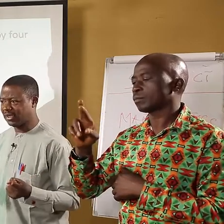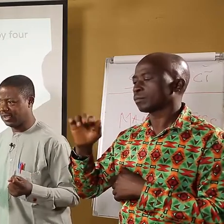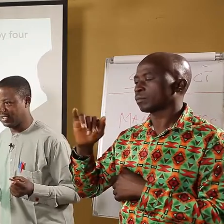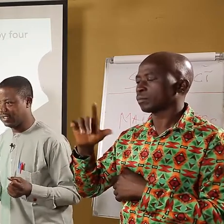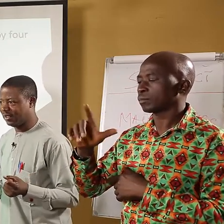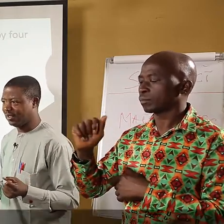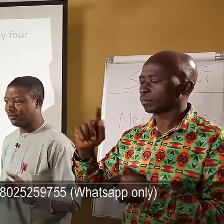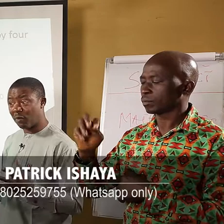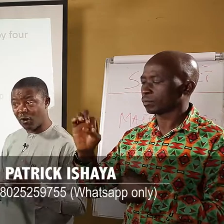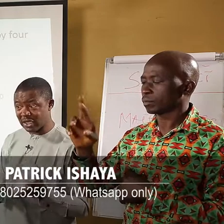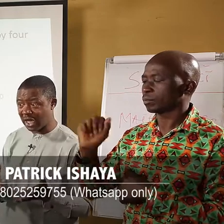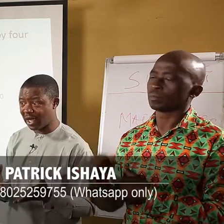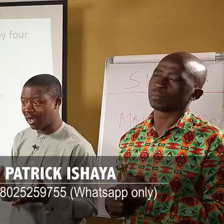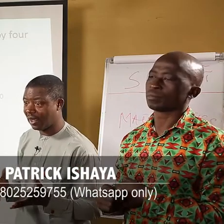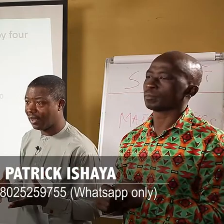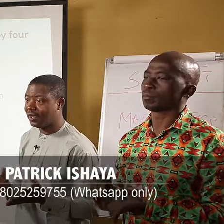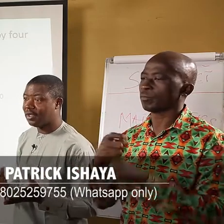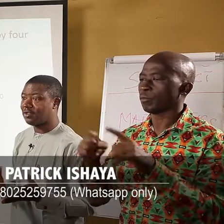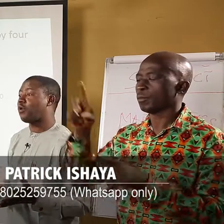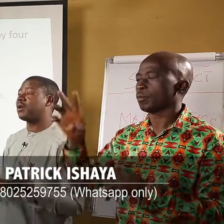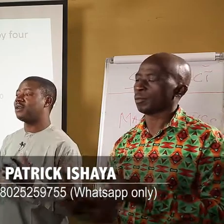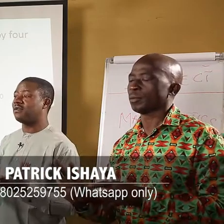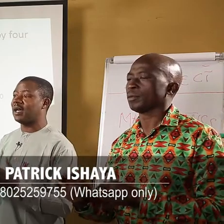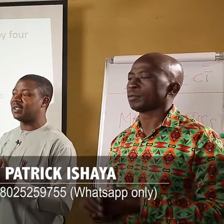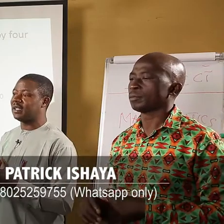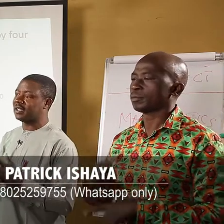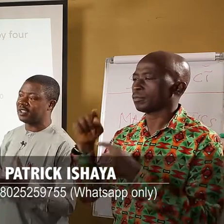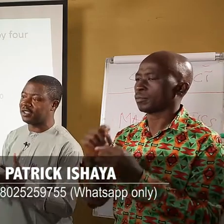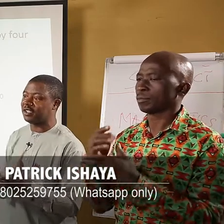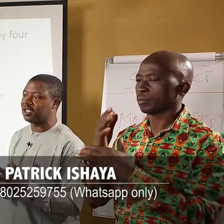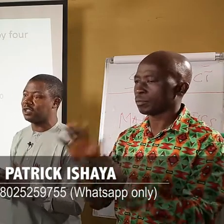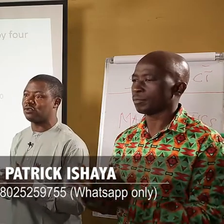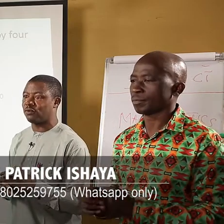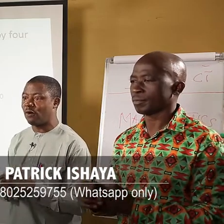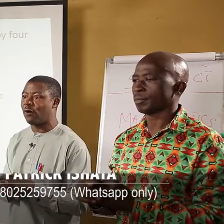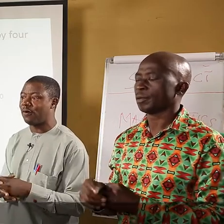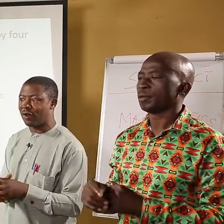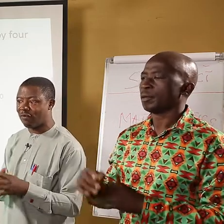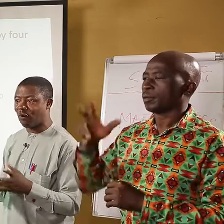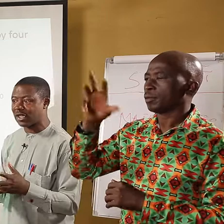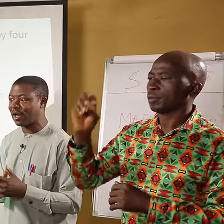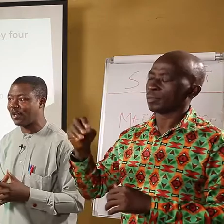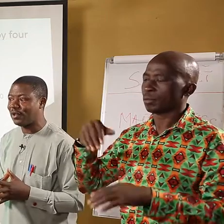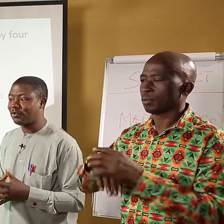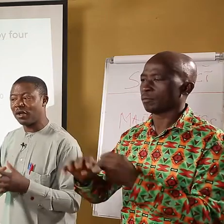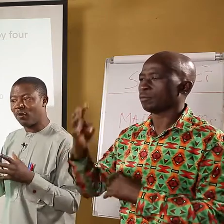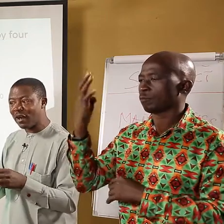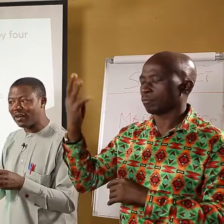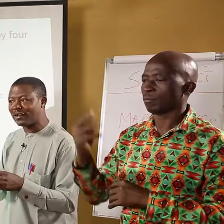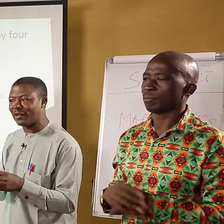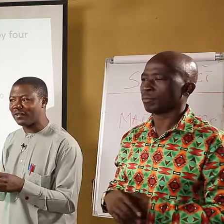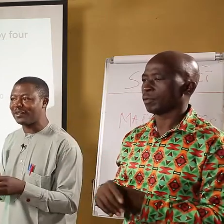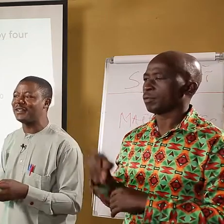Quad is from quarter. So when you divide 360 into 4, you have quarter. So